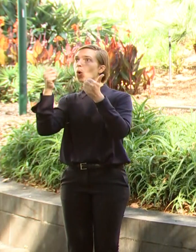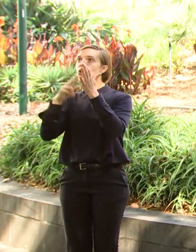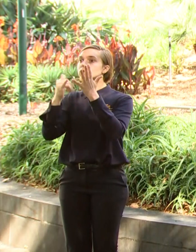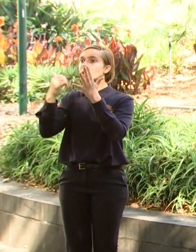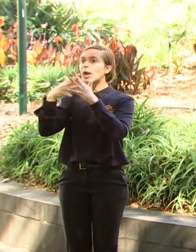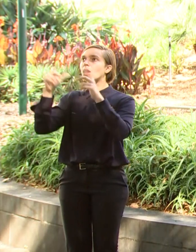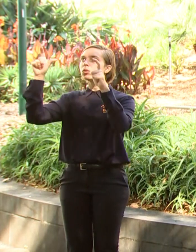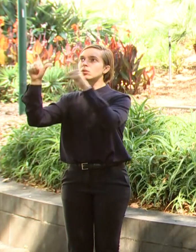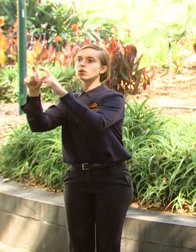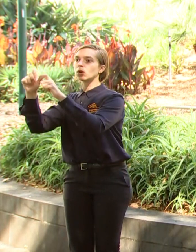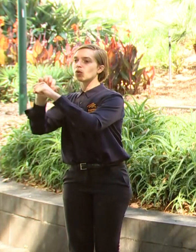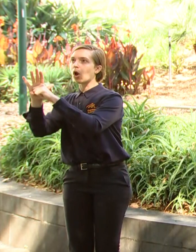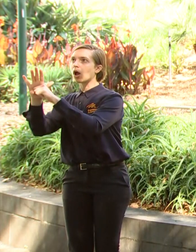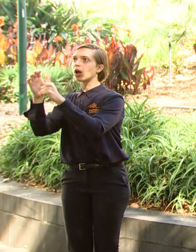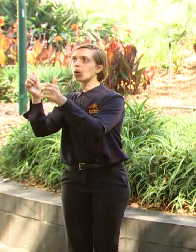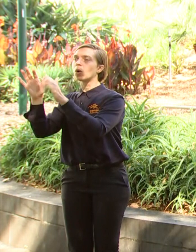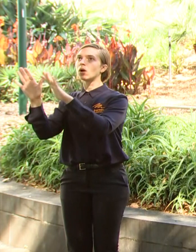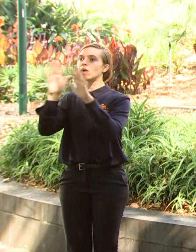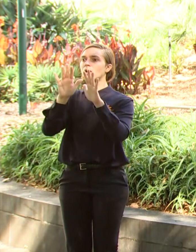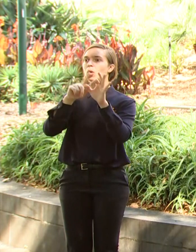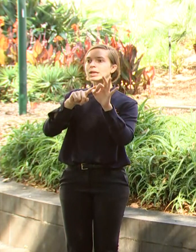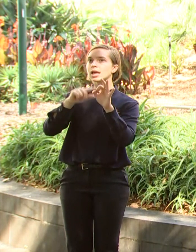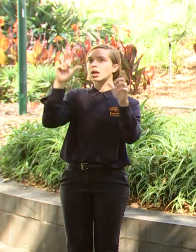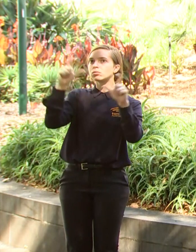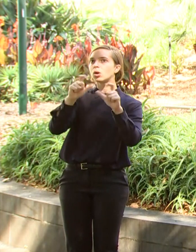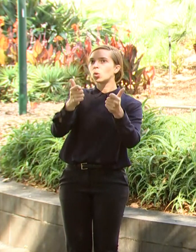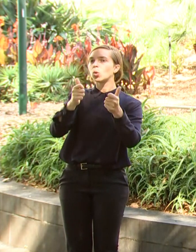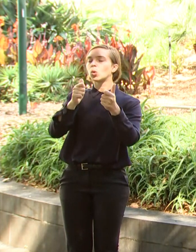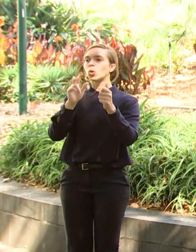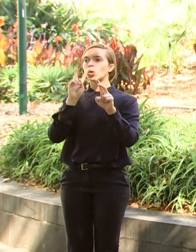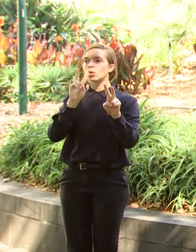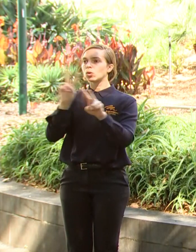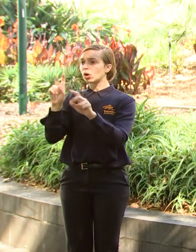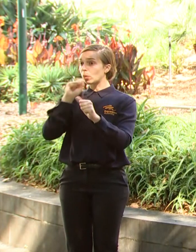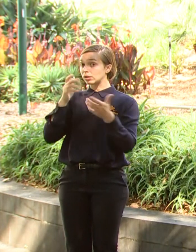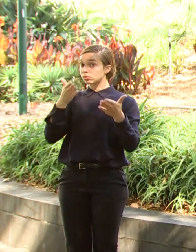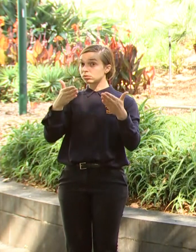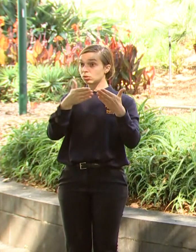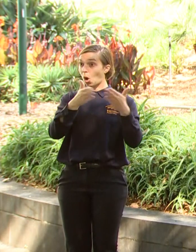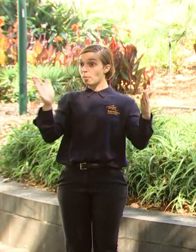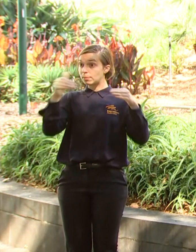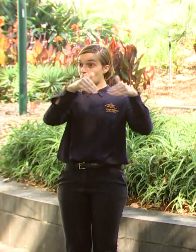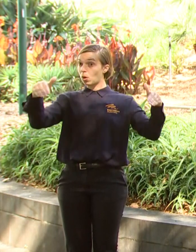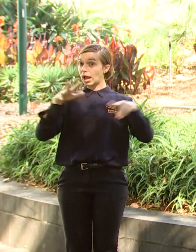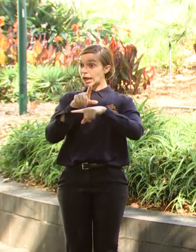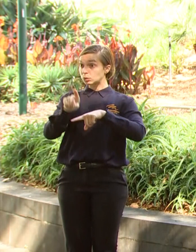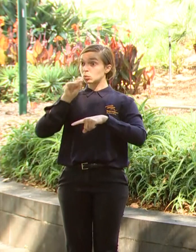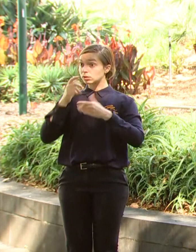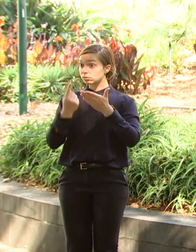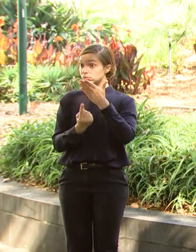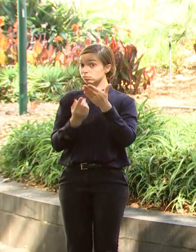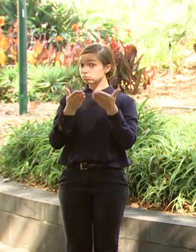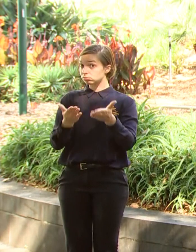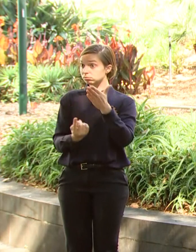even see the border reopen as early as late? Oh, look, it's hard for me to predict what I'll be announcing next week, but I'll put it to you this way. I would